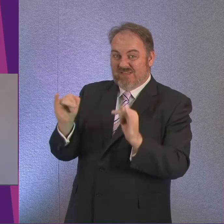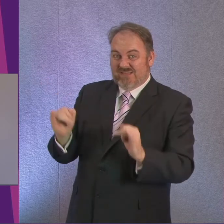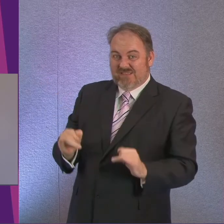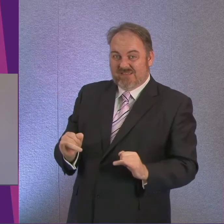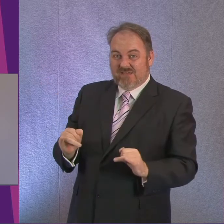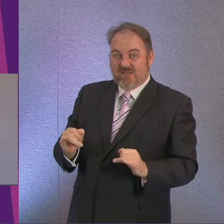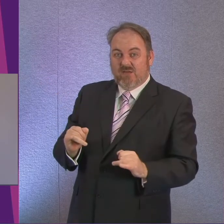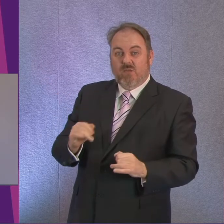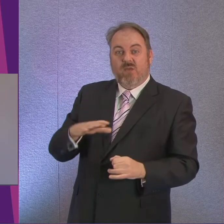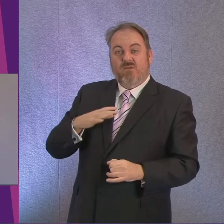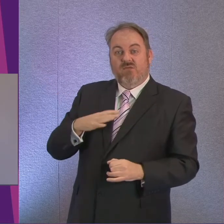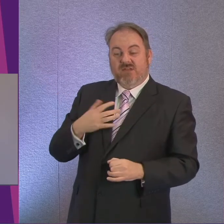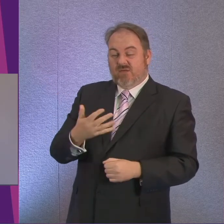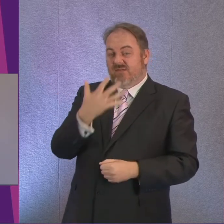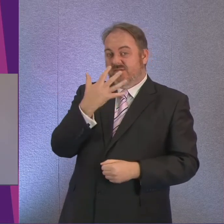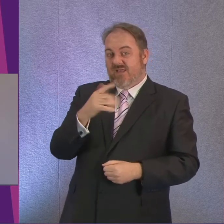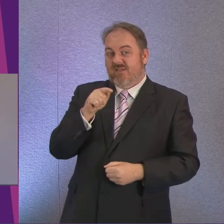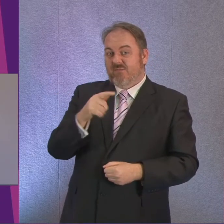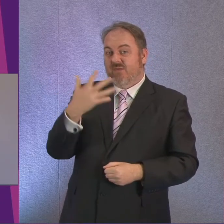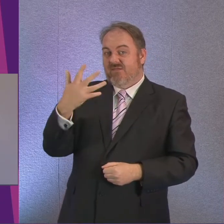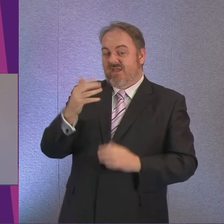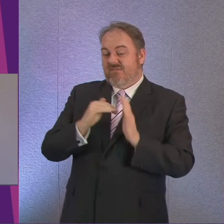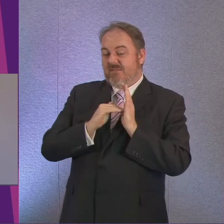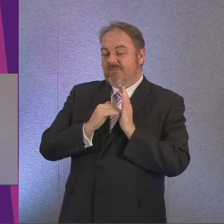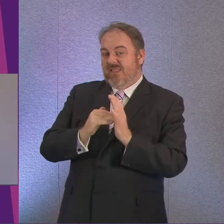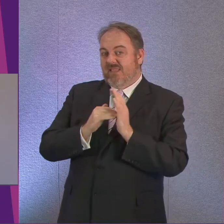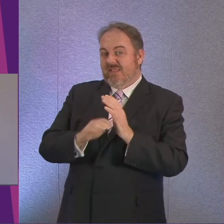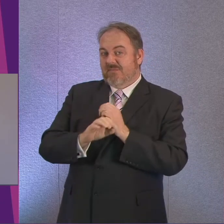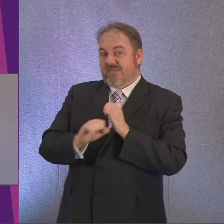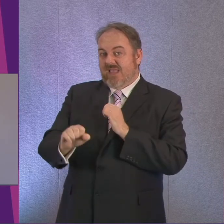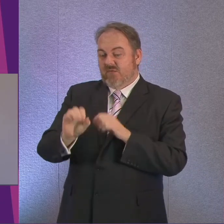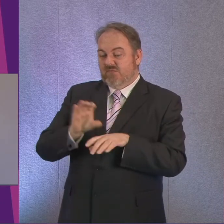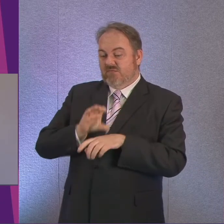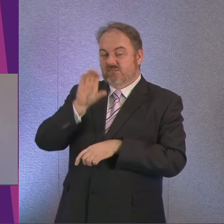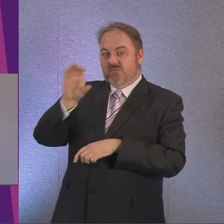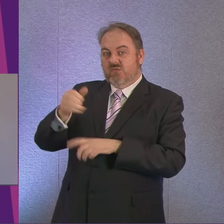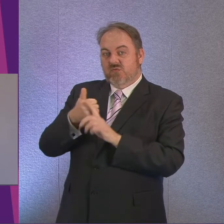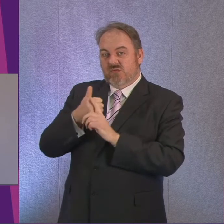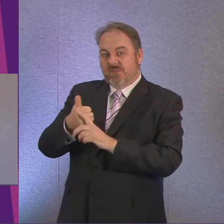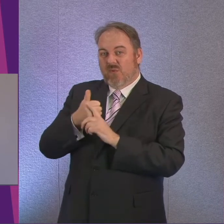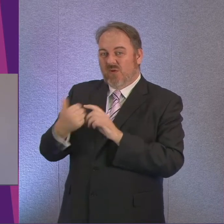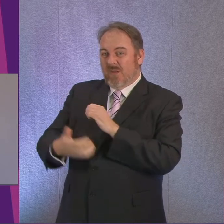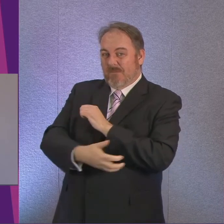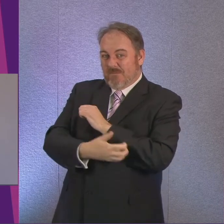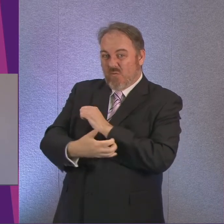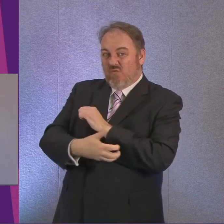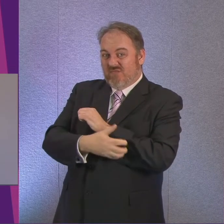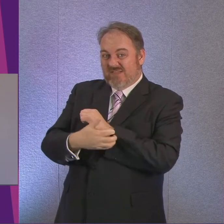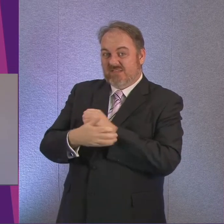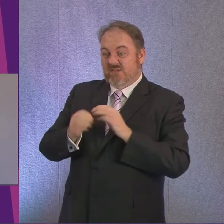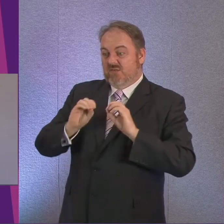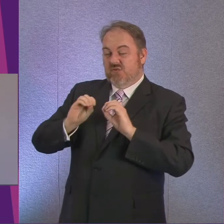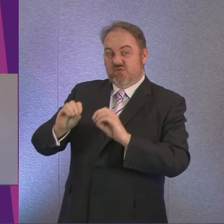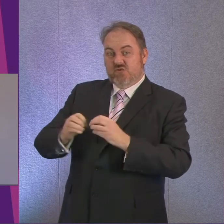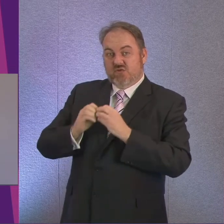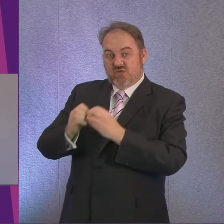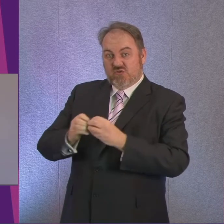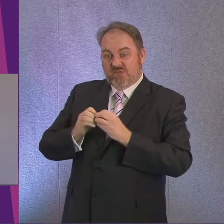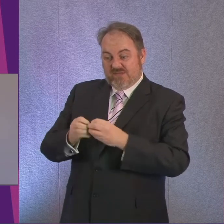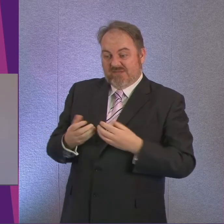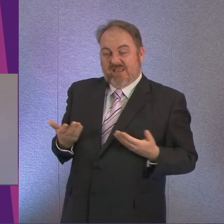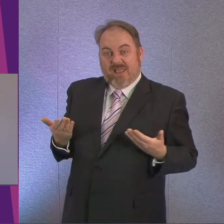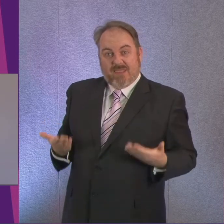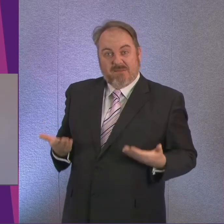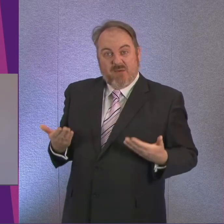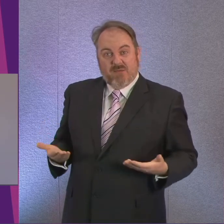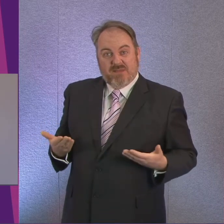£5.5 million package for support to address student hardship, to help students who face a tough time at the moment as well, clearly. And